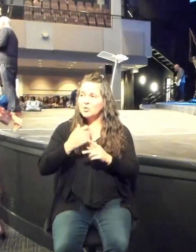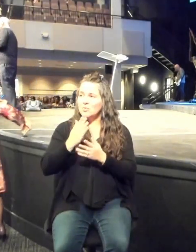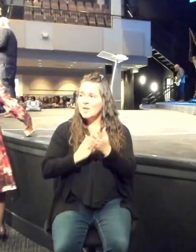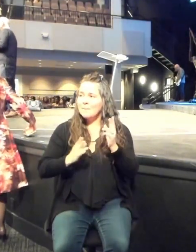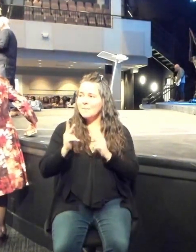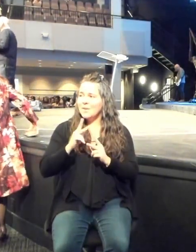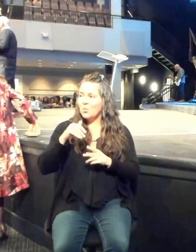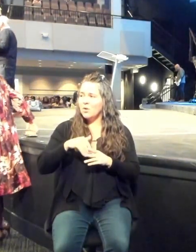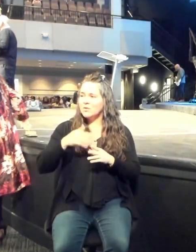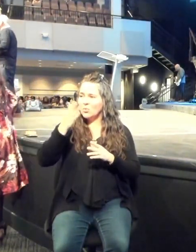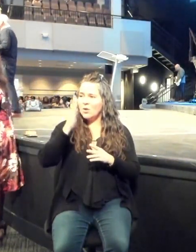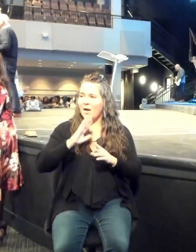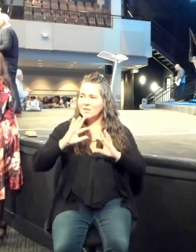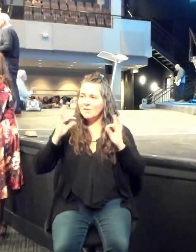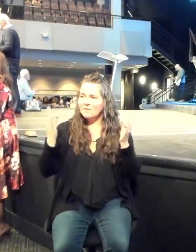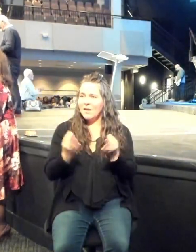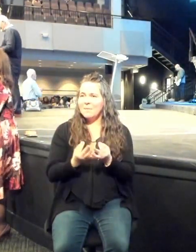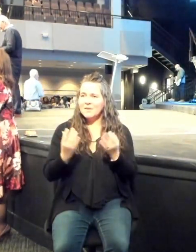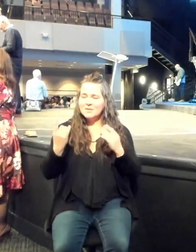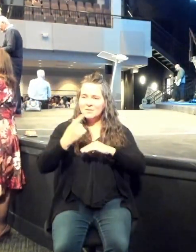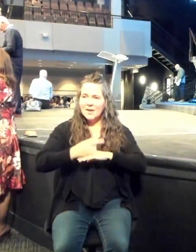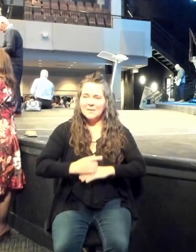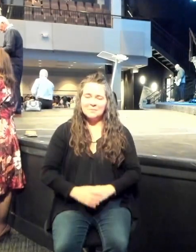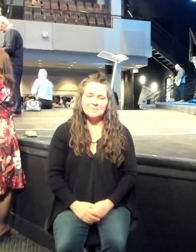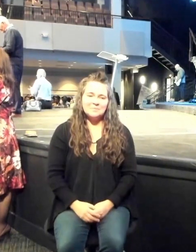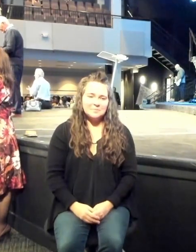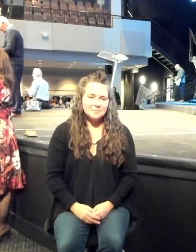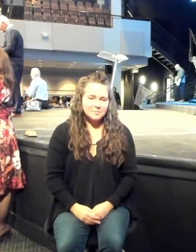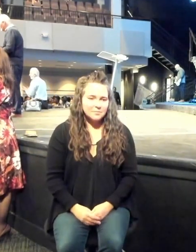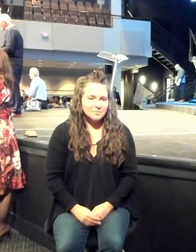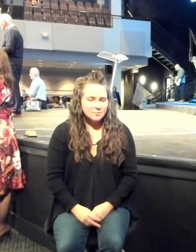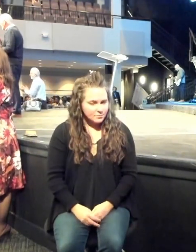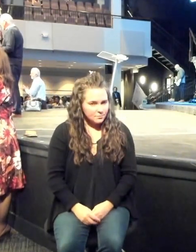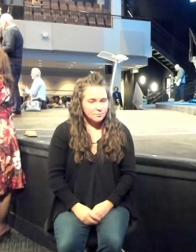today? Fantastic.